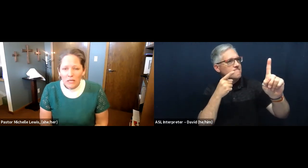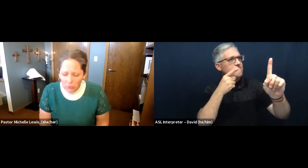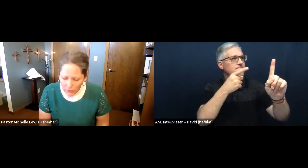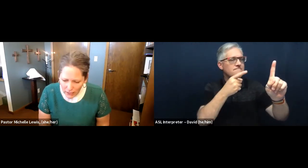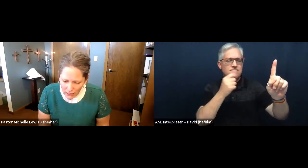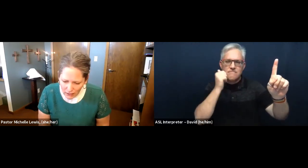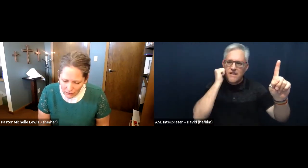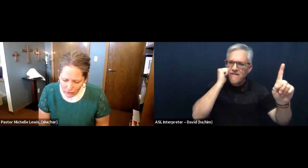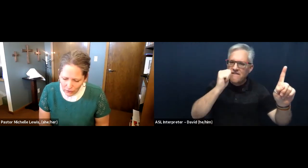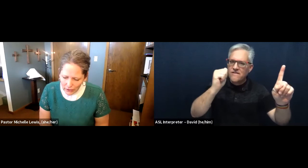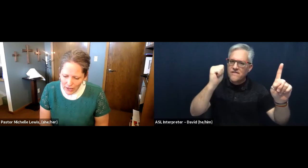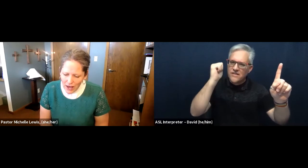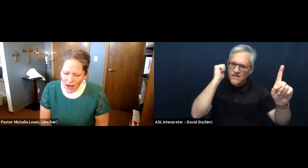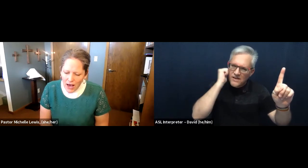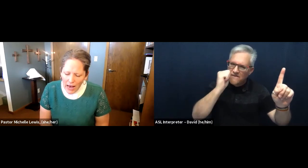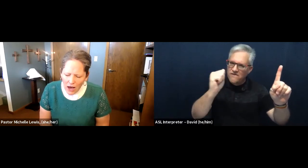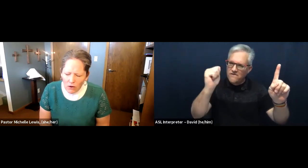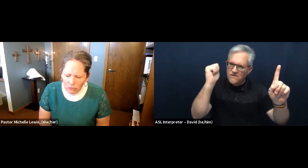And we pray, Lord,